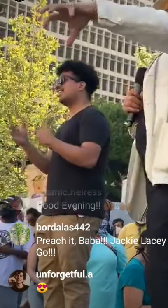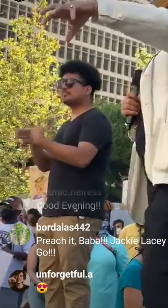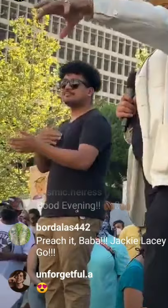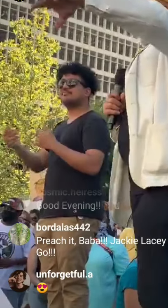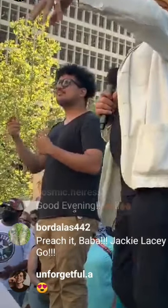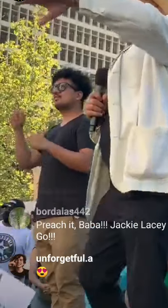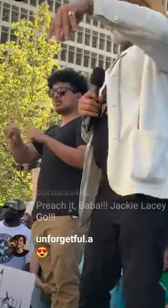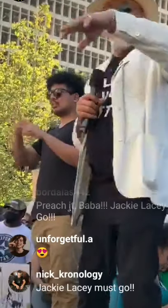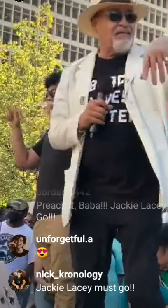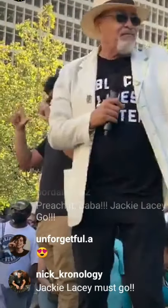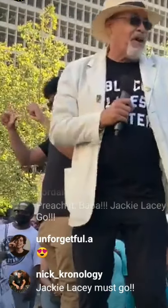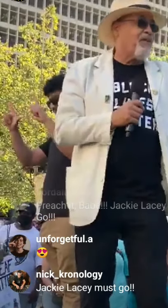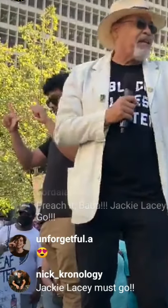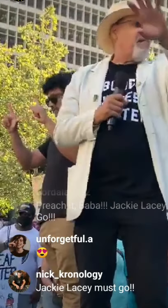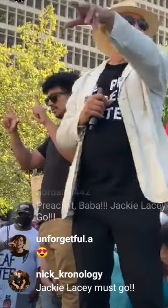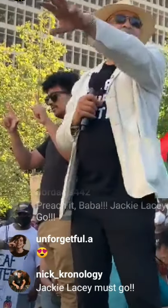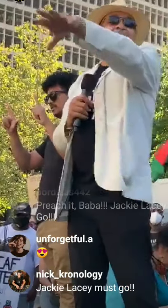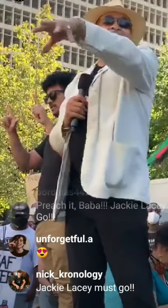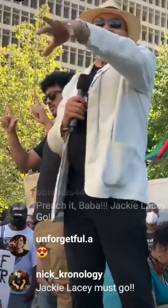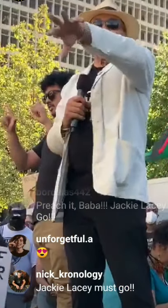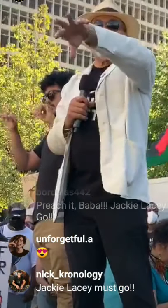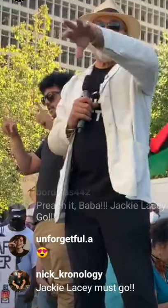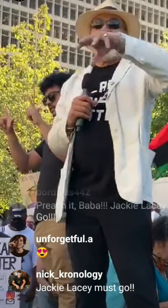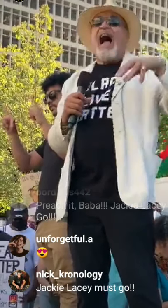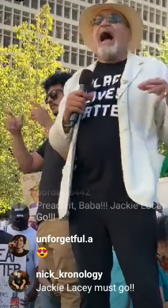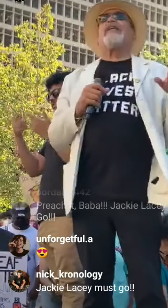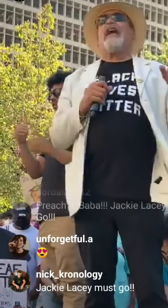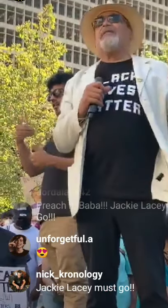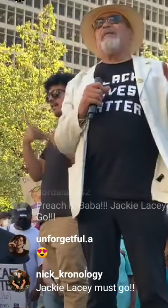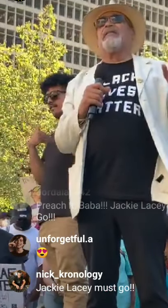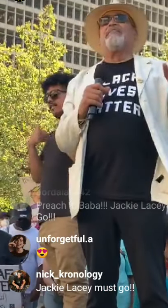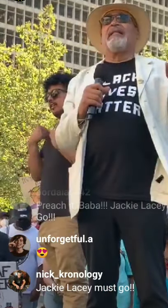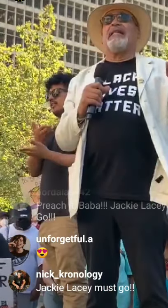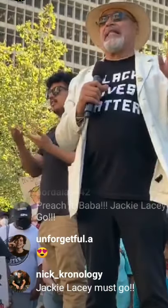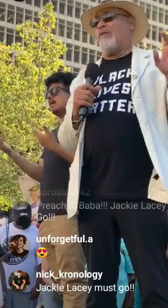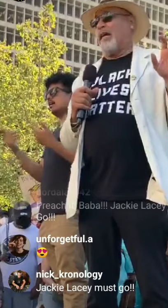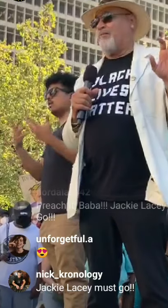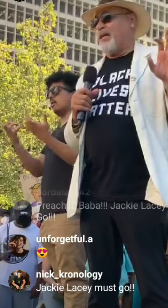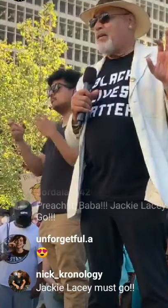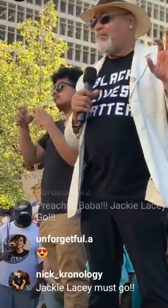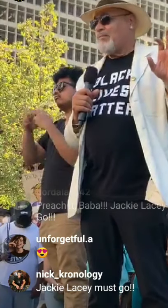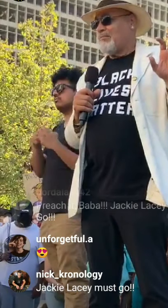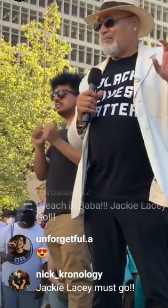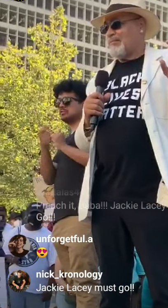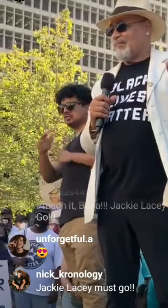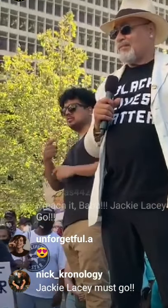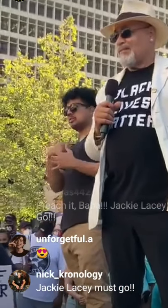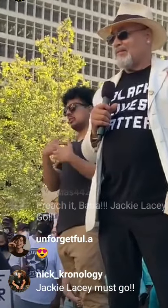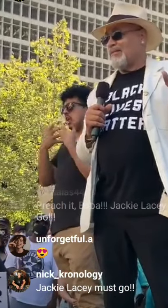because when she, Jackie Lacey has, very quickly, Jackie Lacey has this thing. I would love to meet with them, but they shout at me.